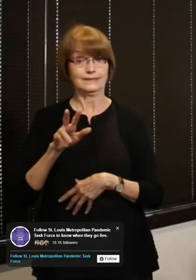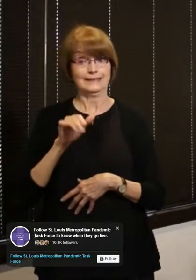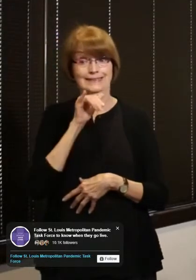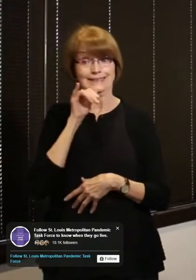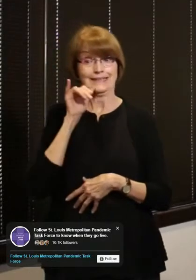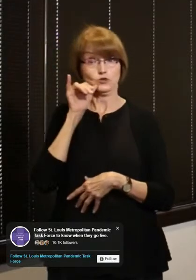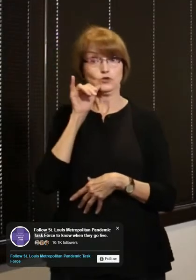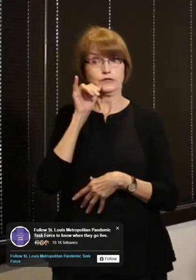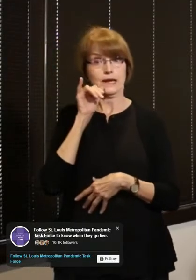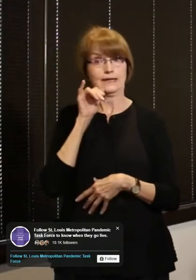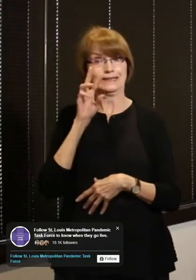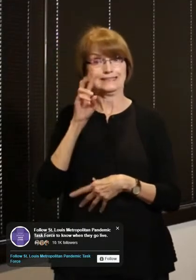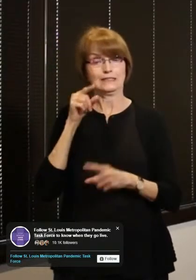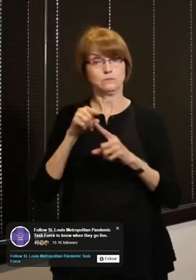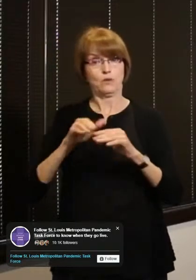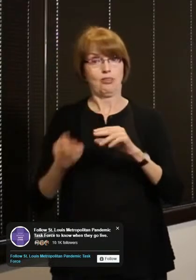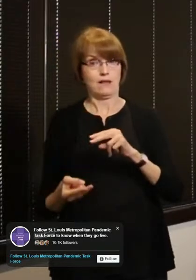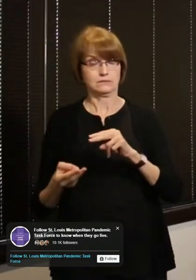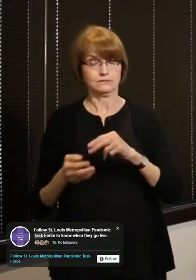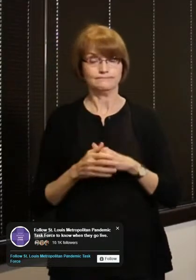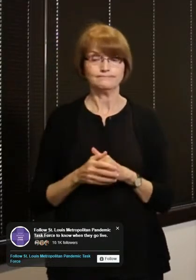yesterday as well.